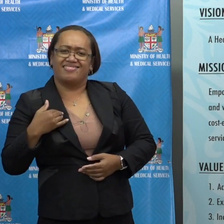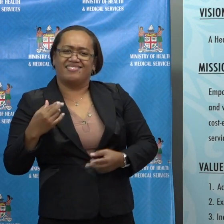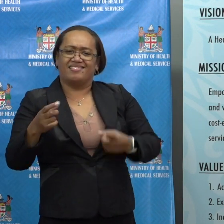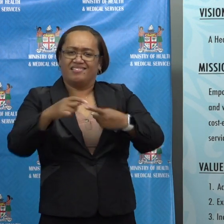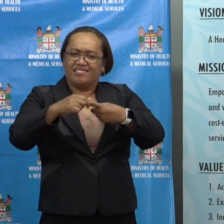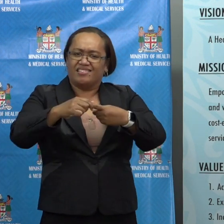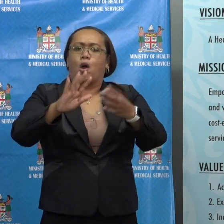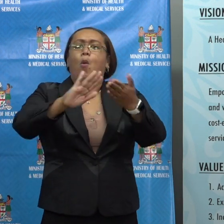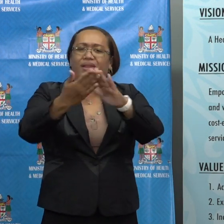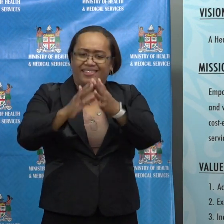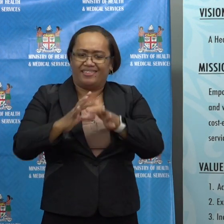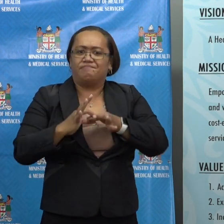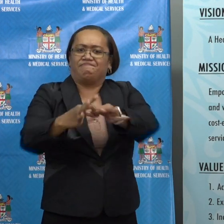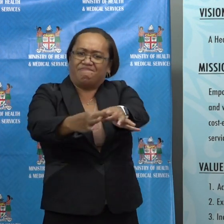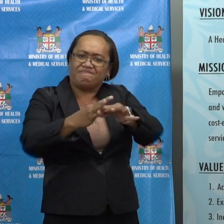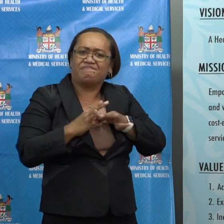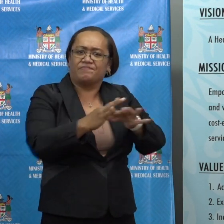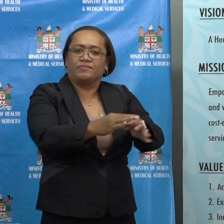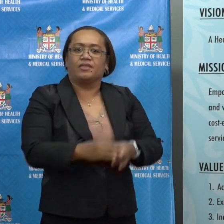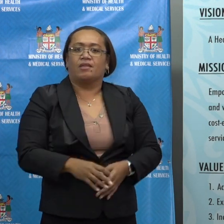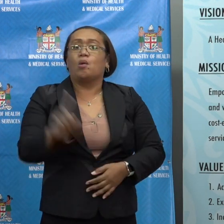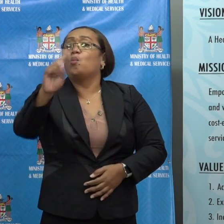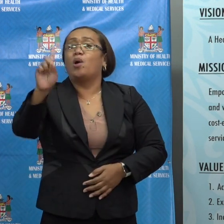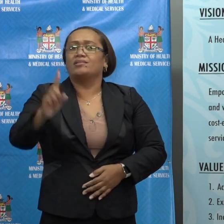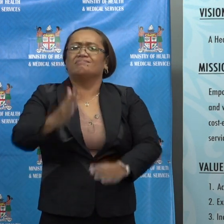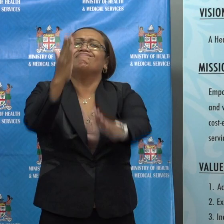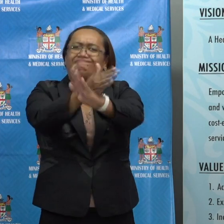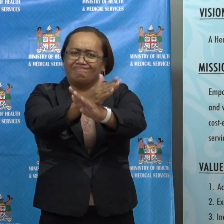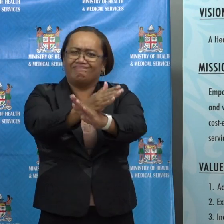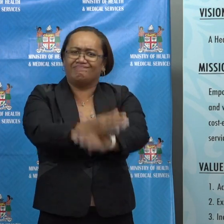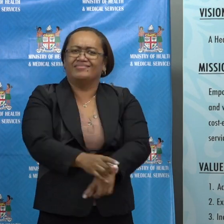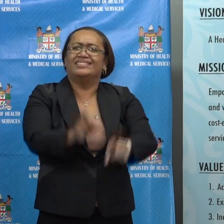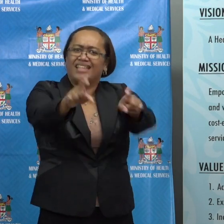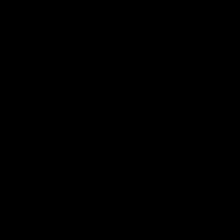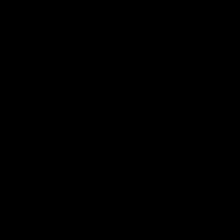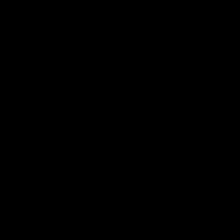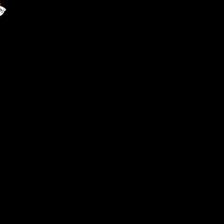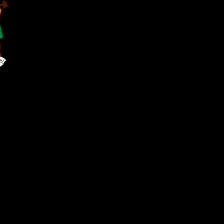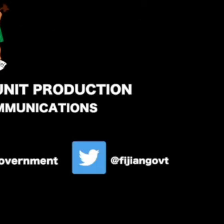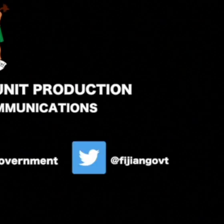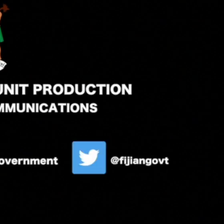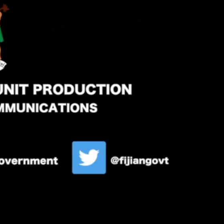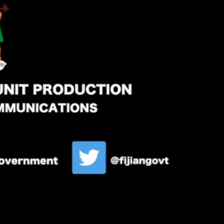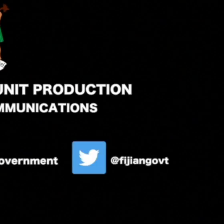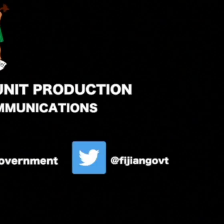that very simple message, stop moving, is taken to heart and is followed.